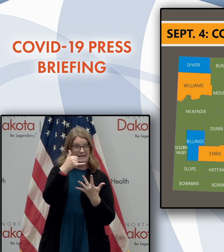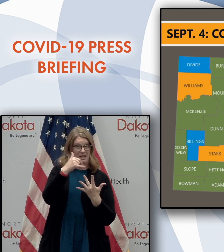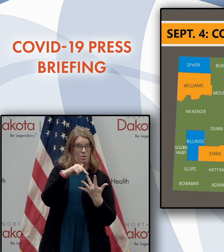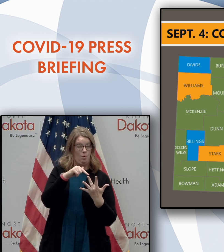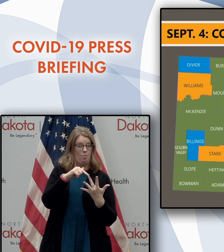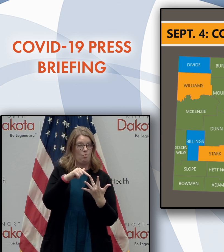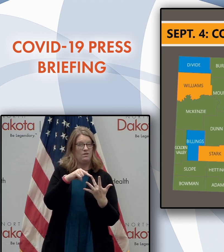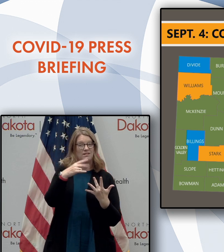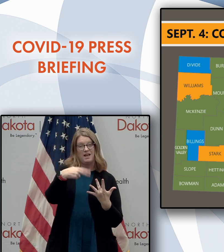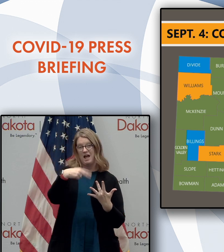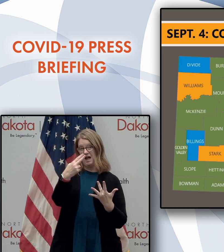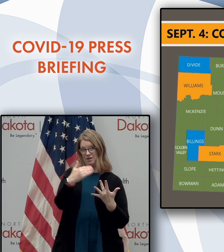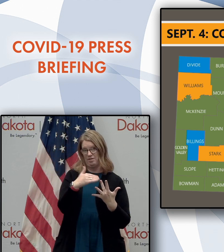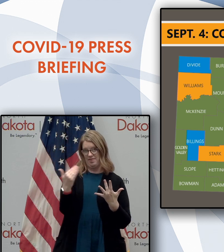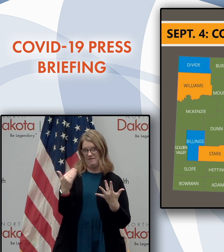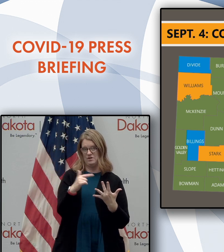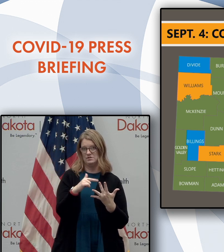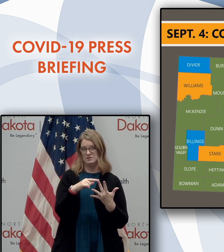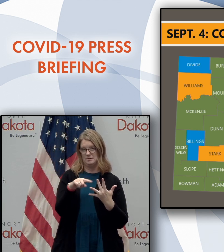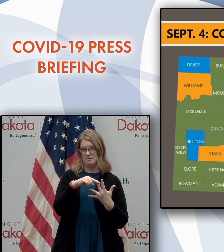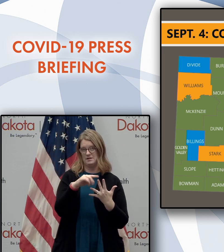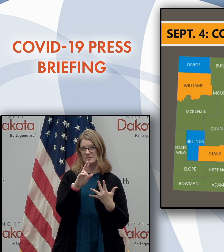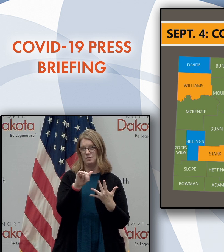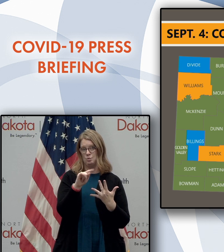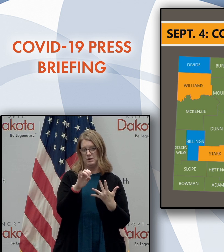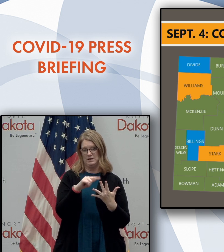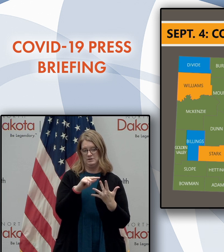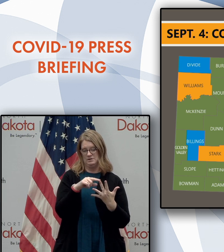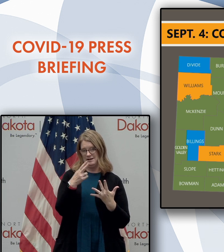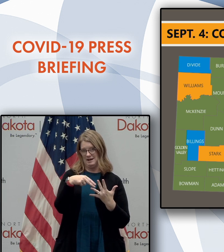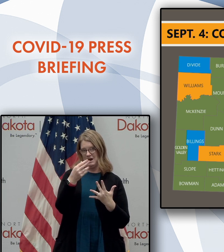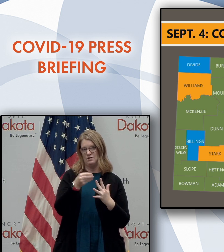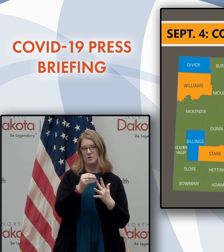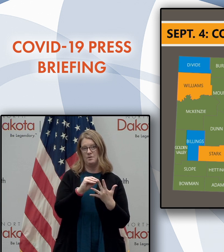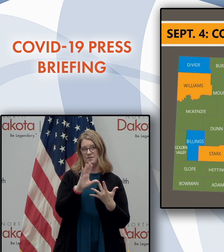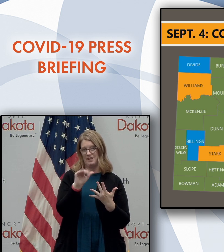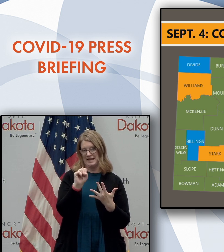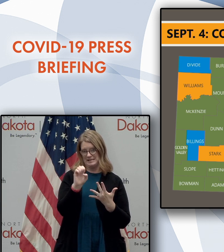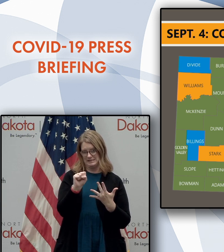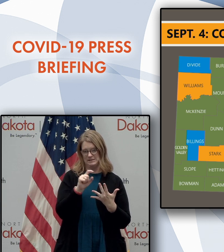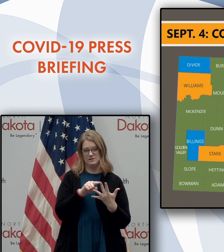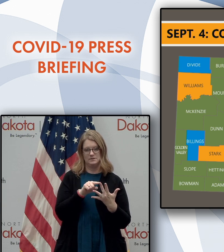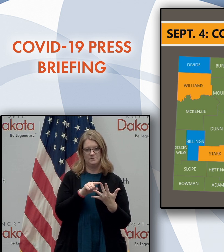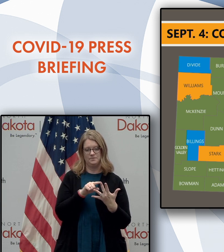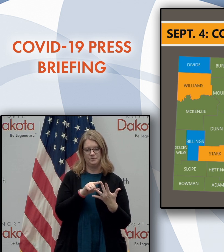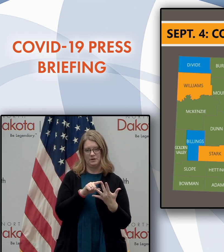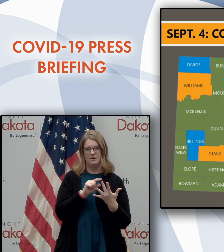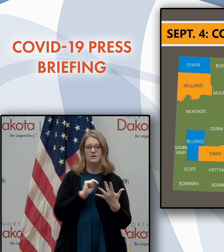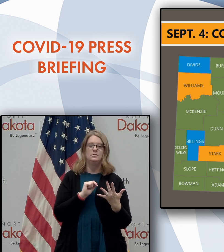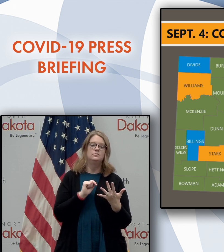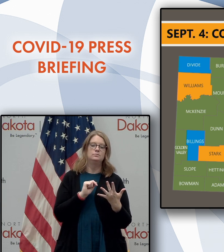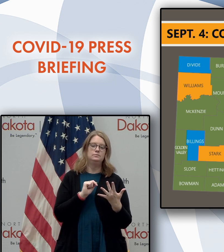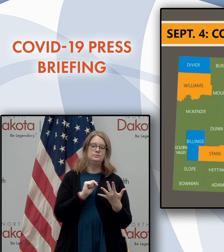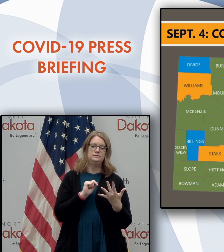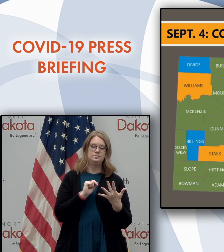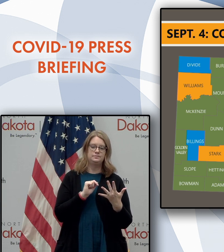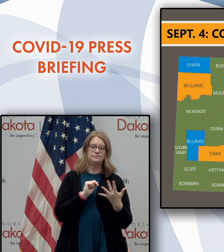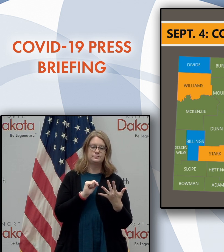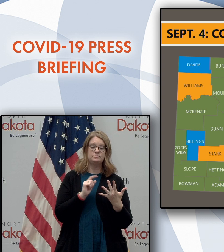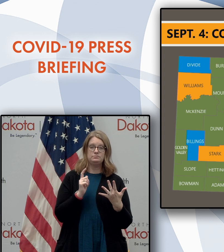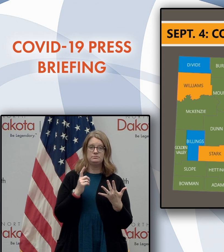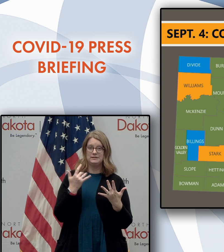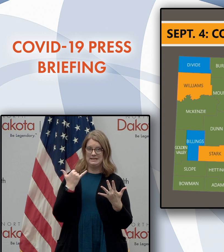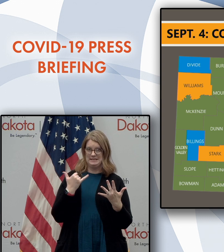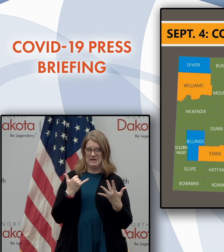up, where we had higher levels of positivity rate and higher number of cases per population. So that's where we